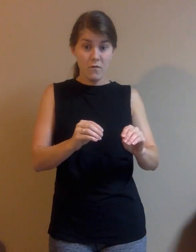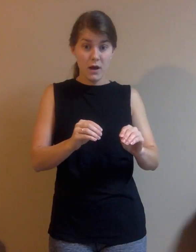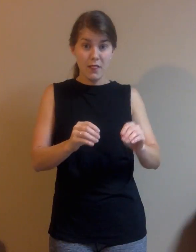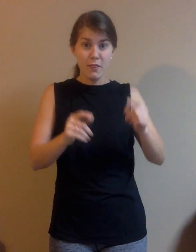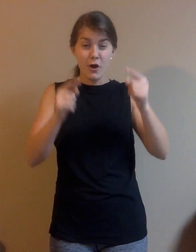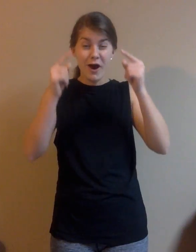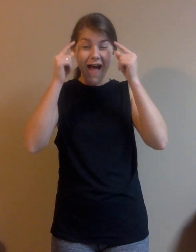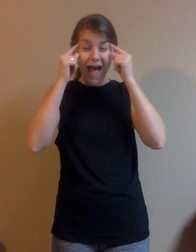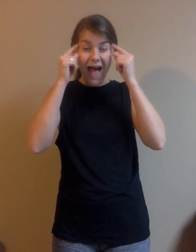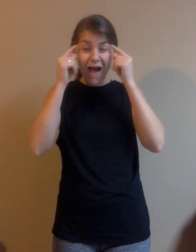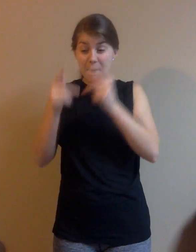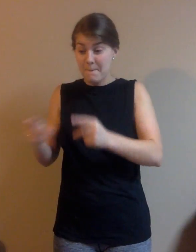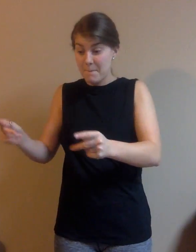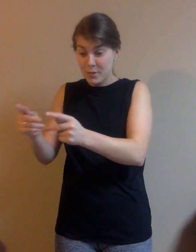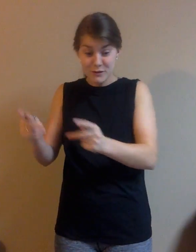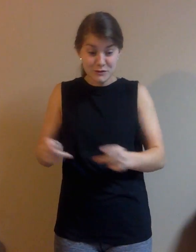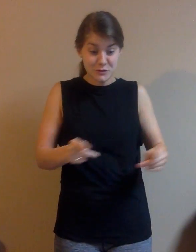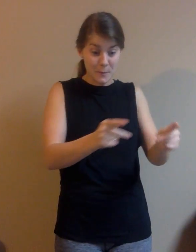Don't they? It's a way of getting their head to meetings.